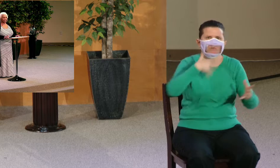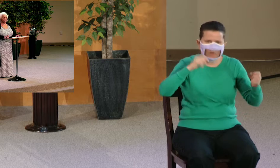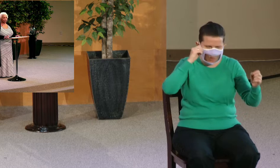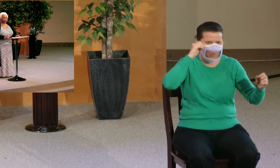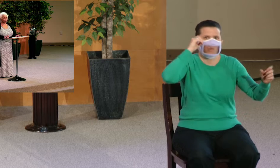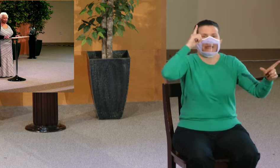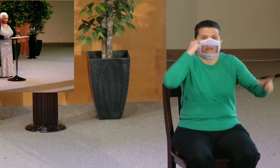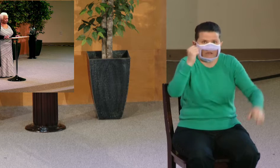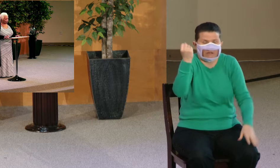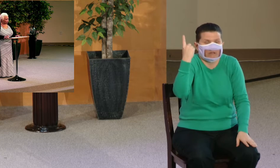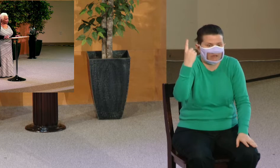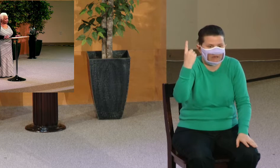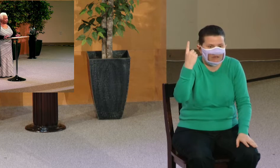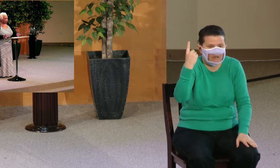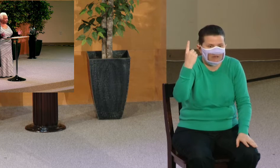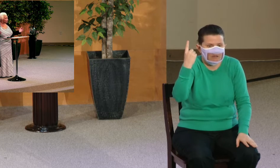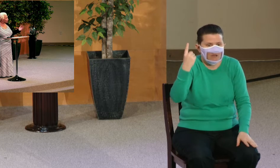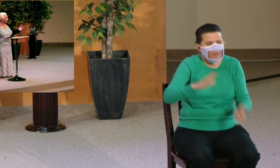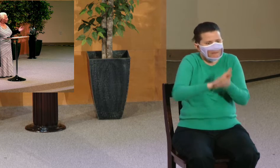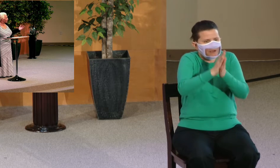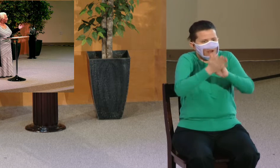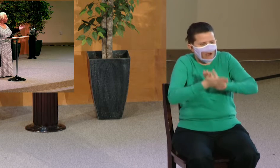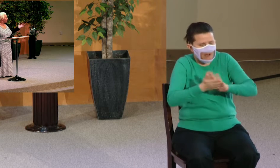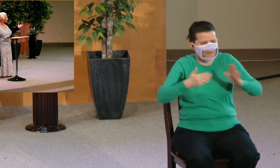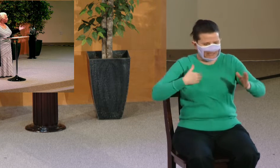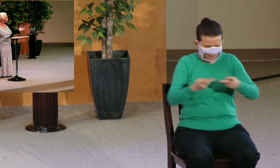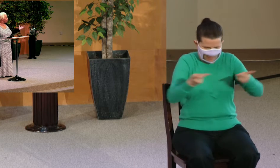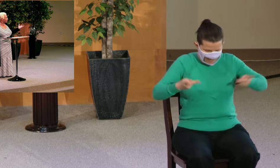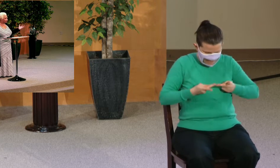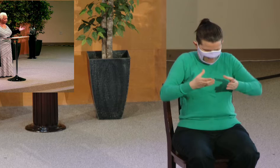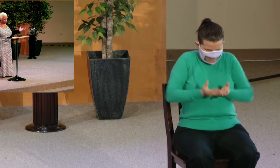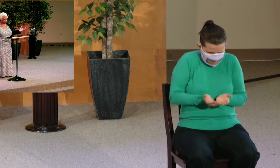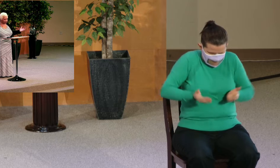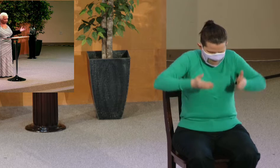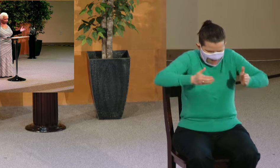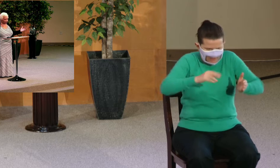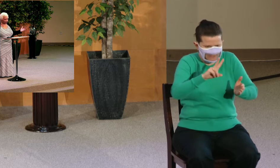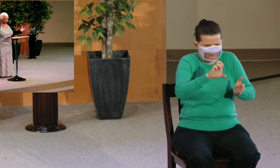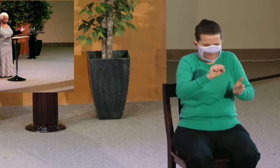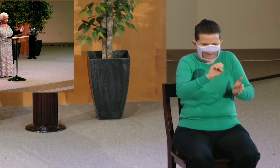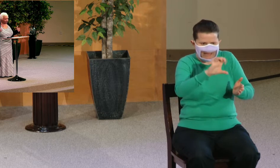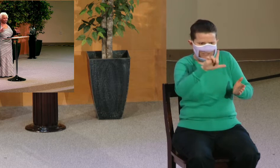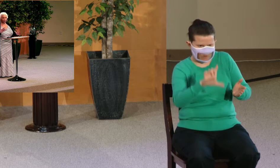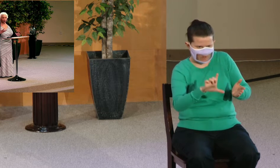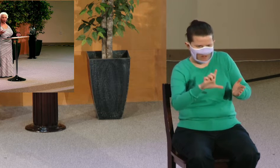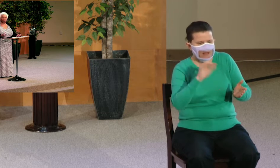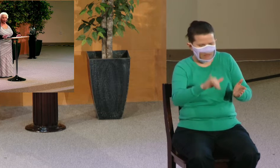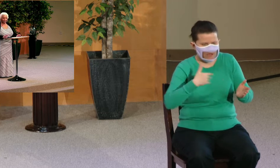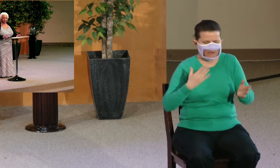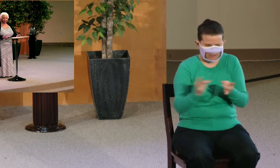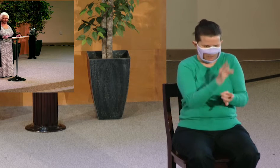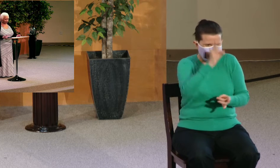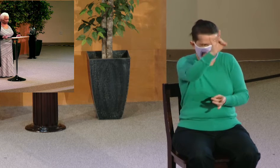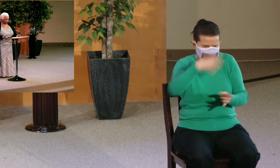the vessel, holding it open so that it can be filled by Spirit. So I invite you to